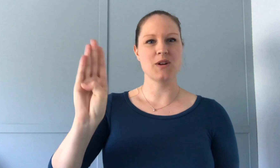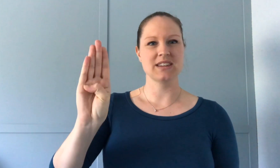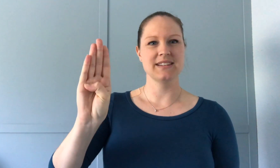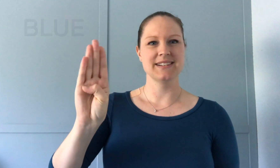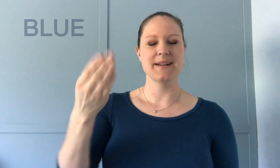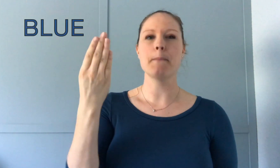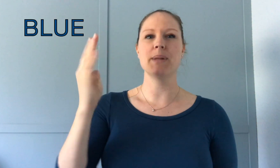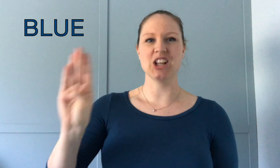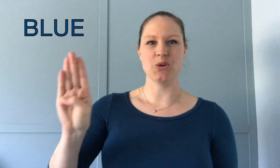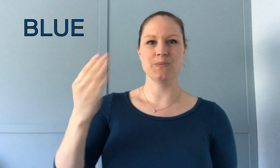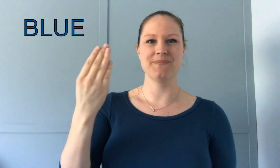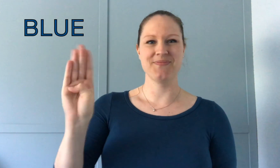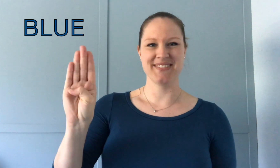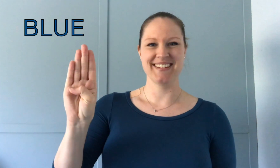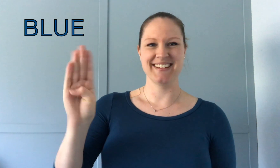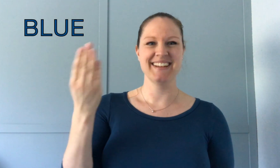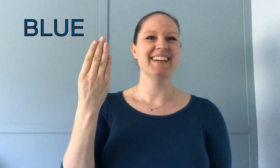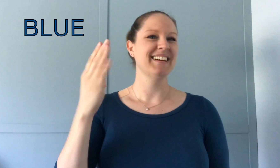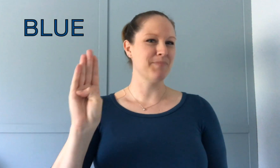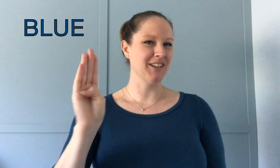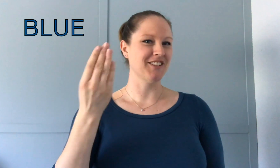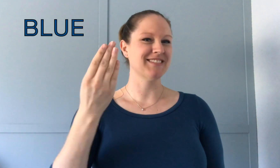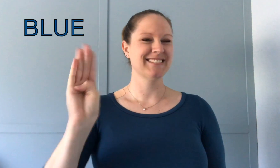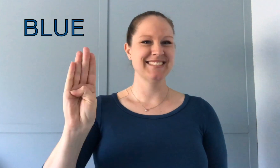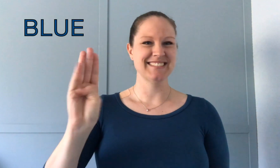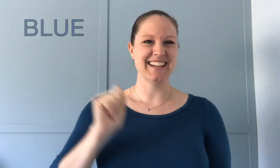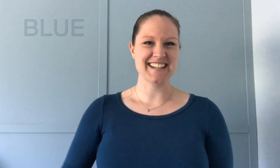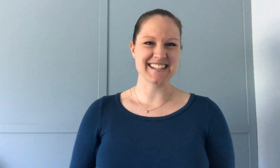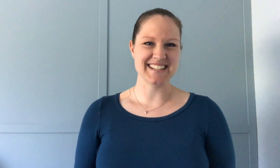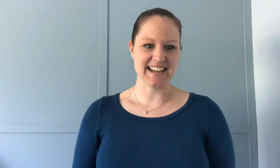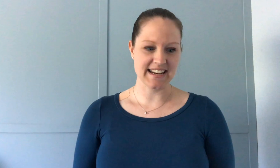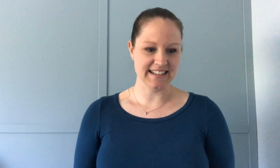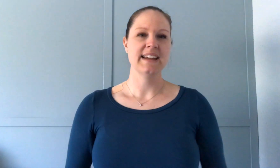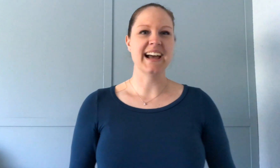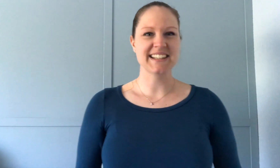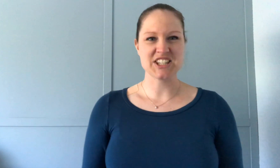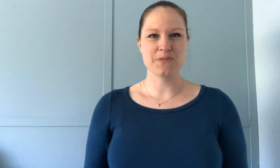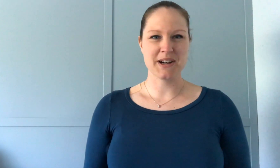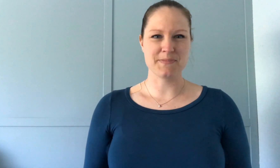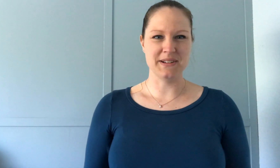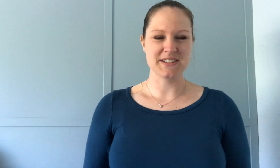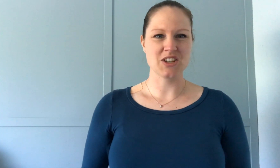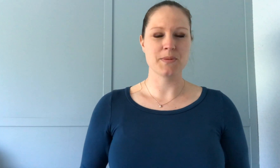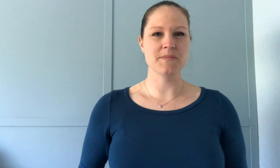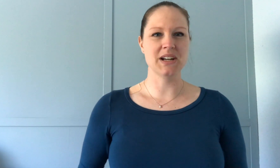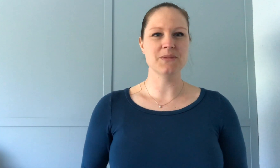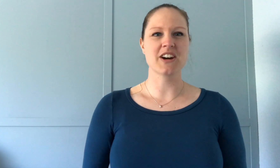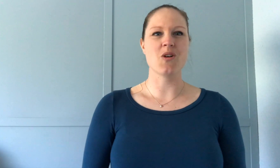forth. Blue. Blue. Nicely done. Now let's do purple. So purple, we're